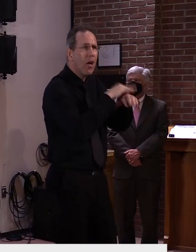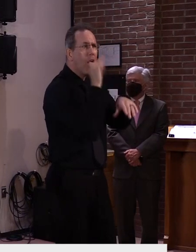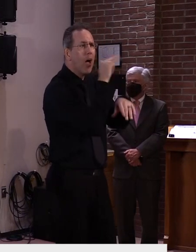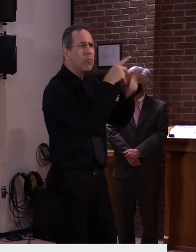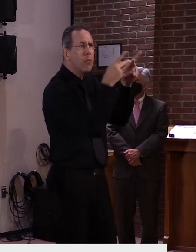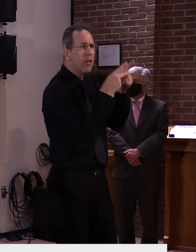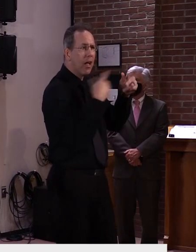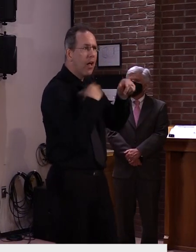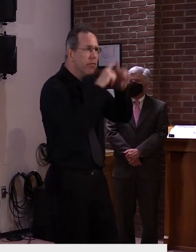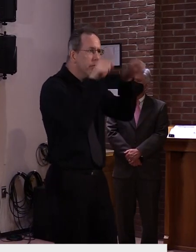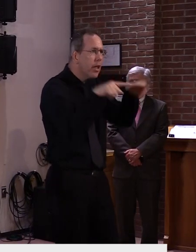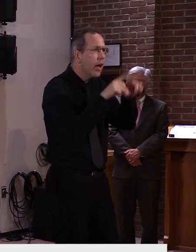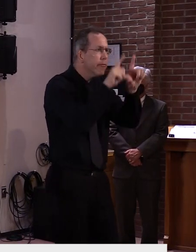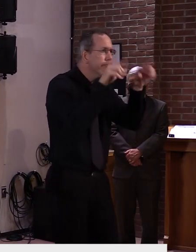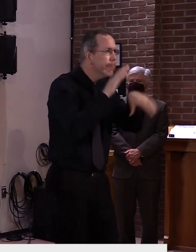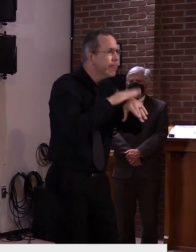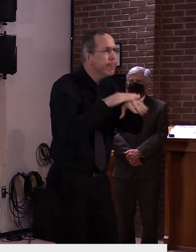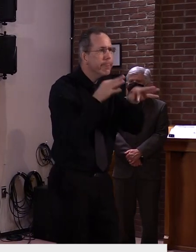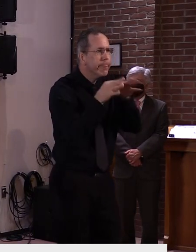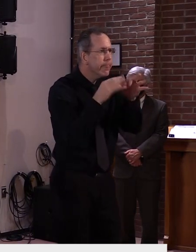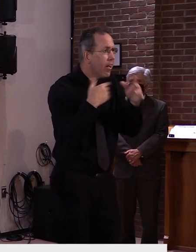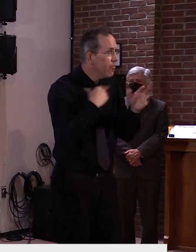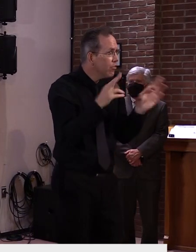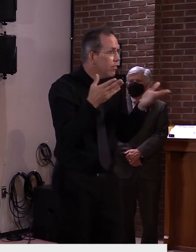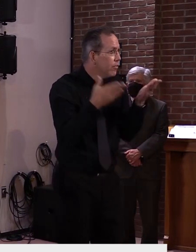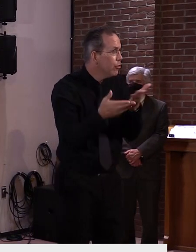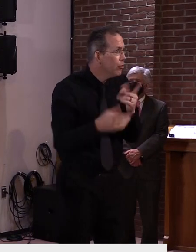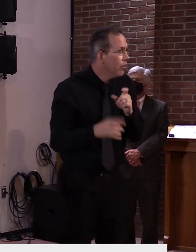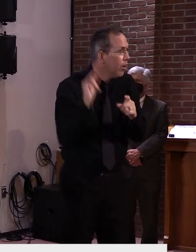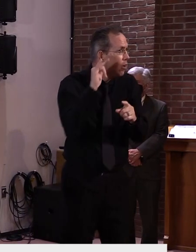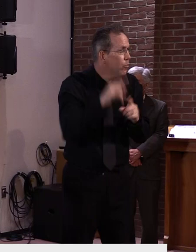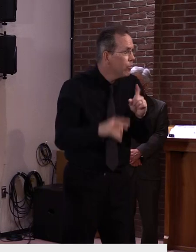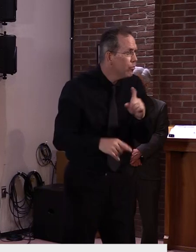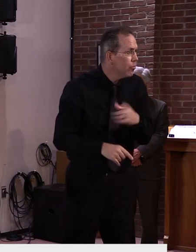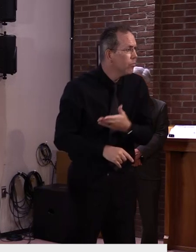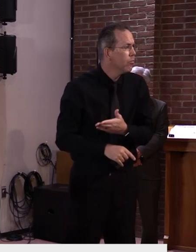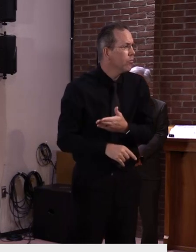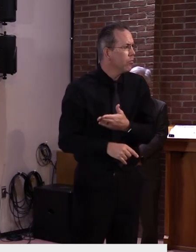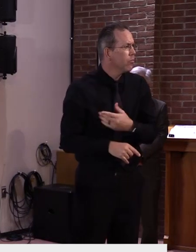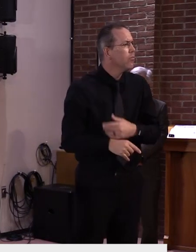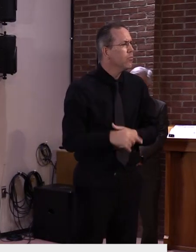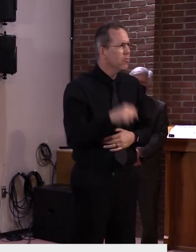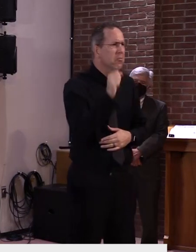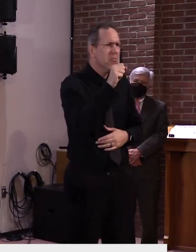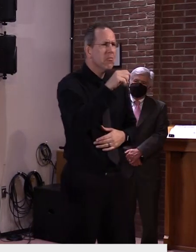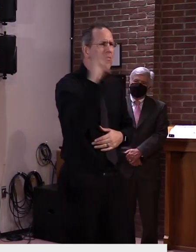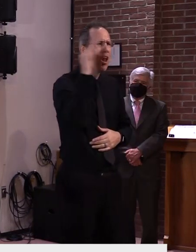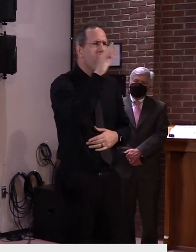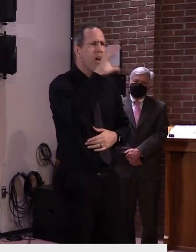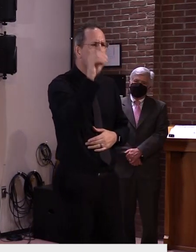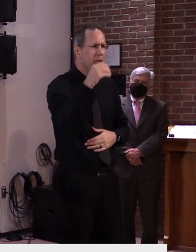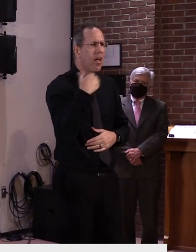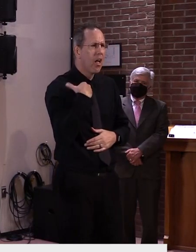I'm not sure, to be honest with you, but I would think that we would be able to get that information if necessary.